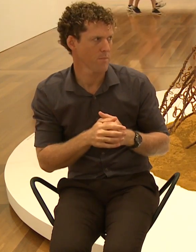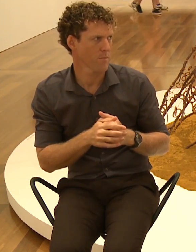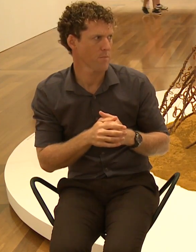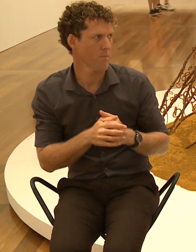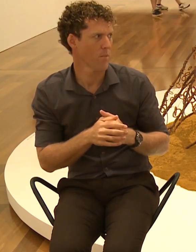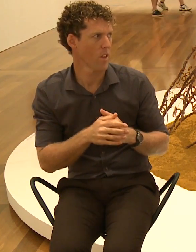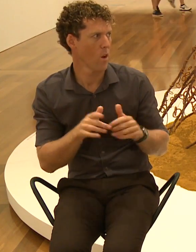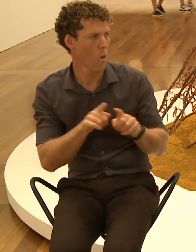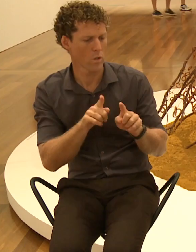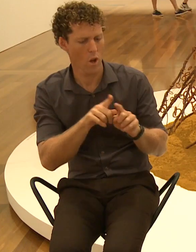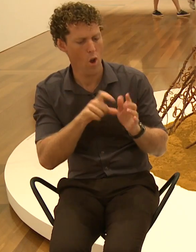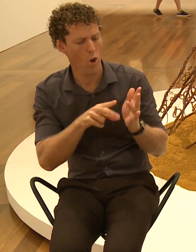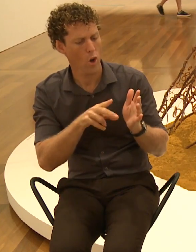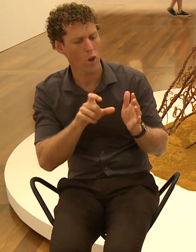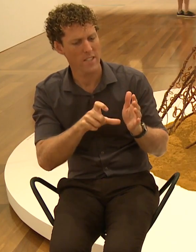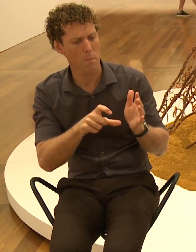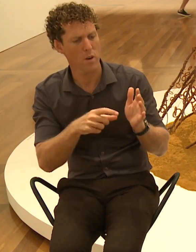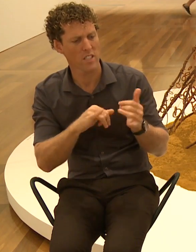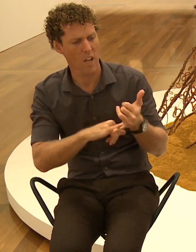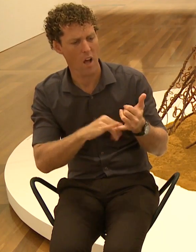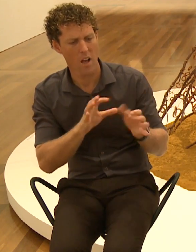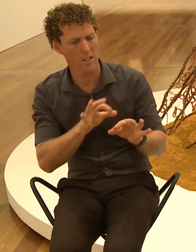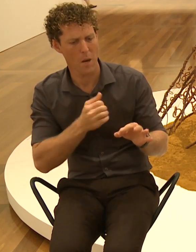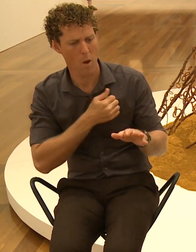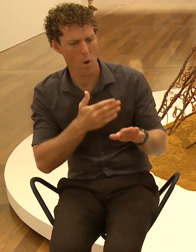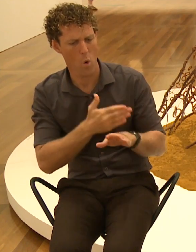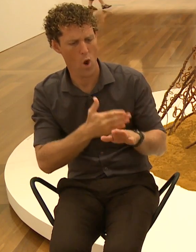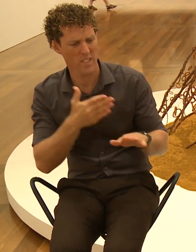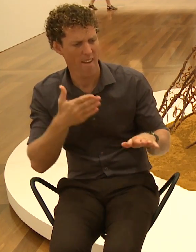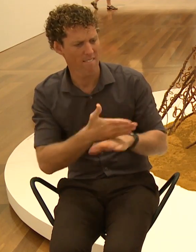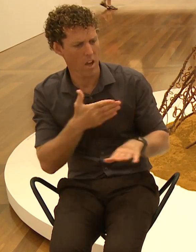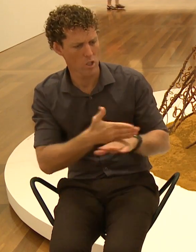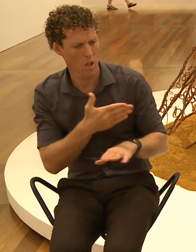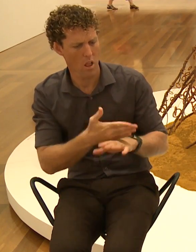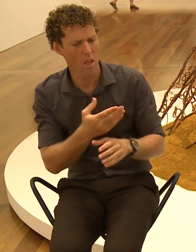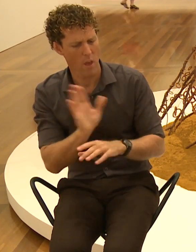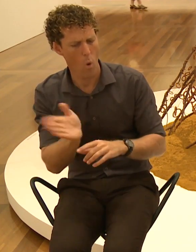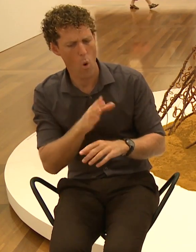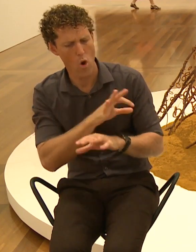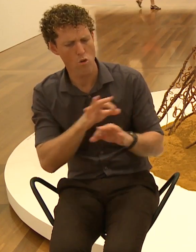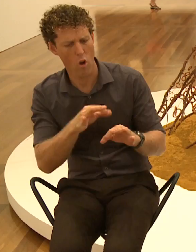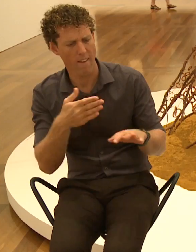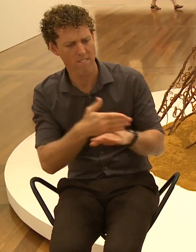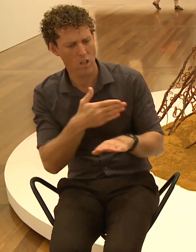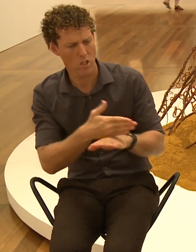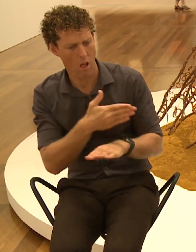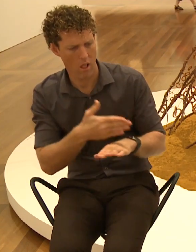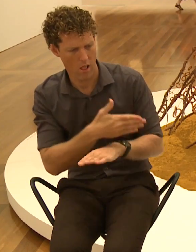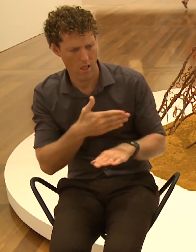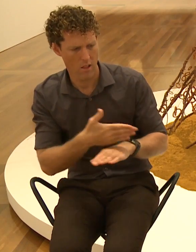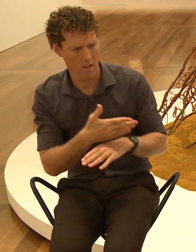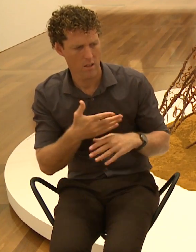In the contemporary style, none of my works were meant to be functional. All of my pieces are non-functional, and